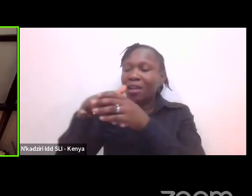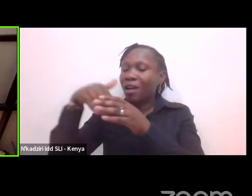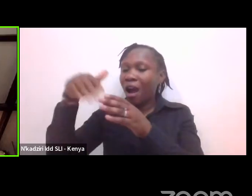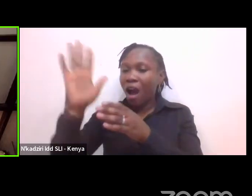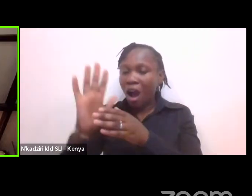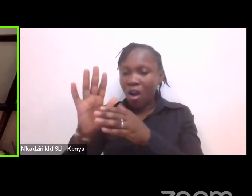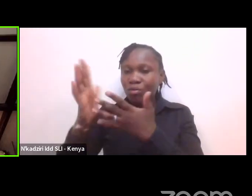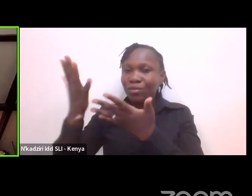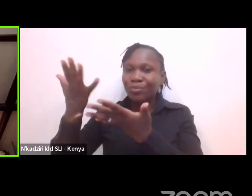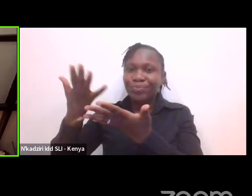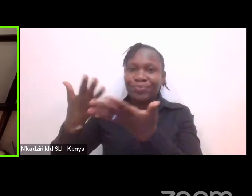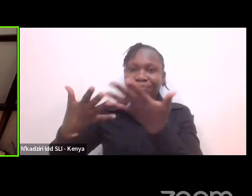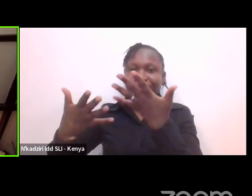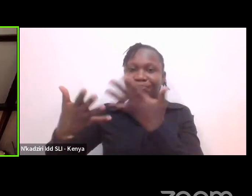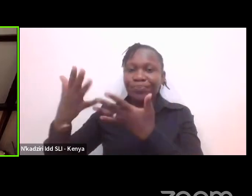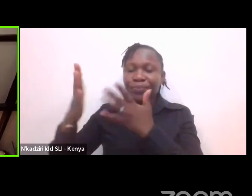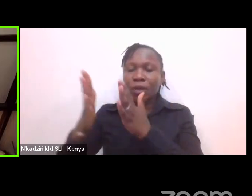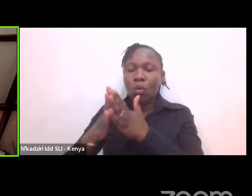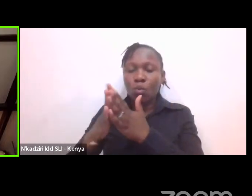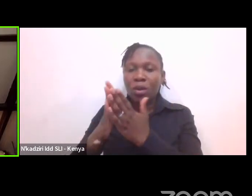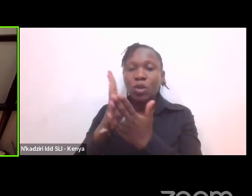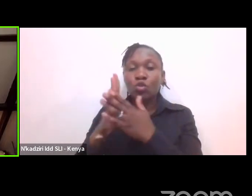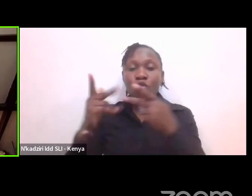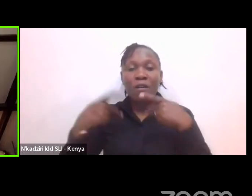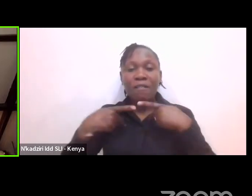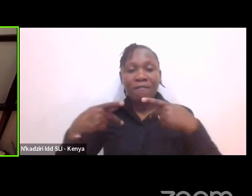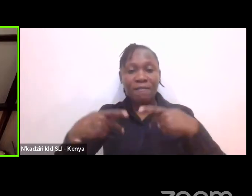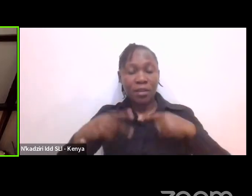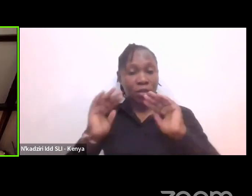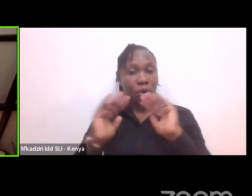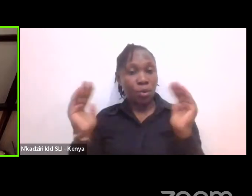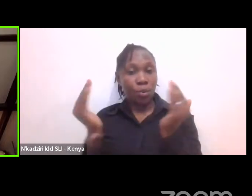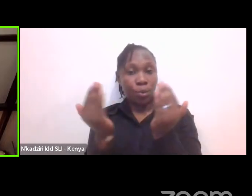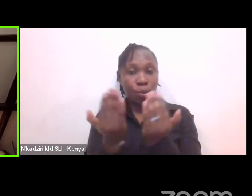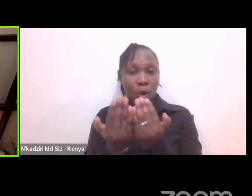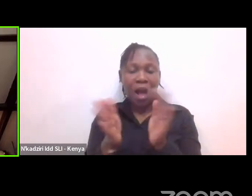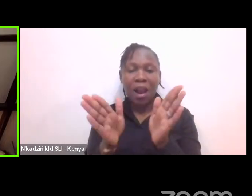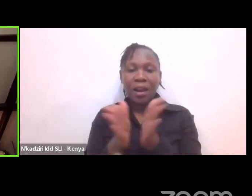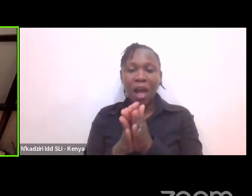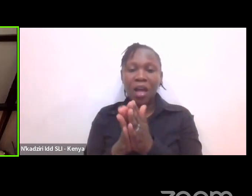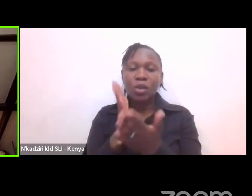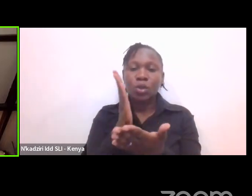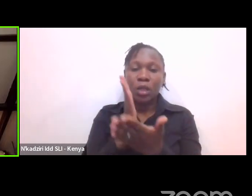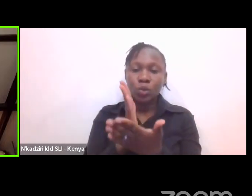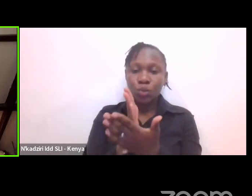directly with the real physical world and the real social world.